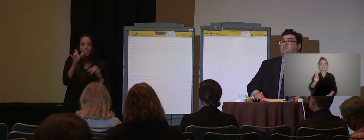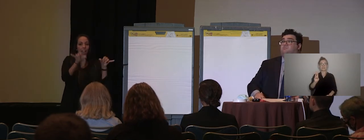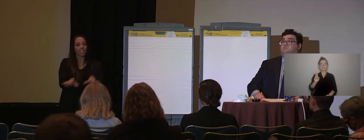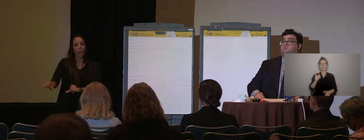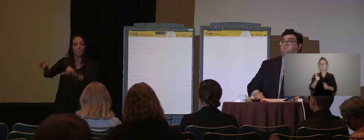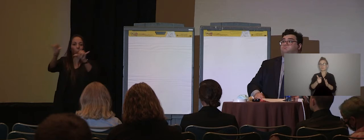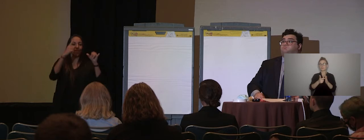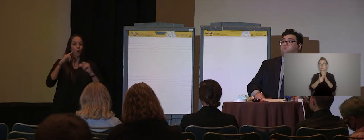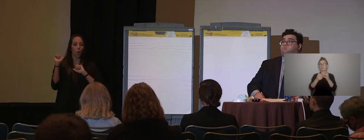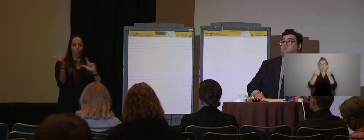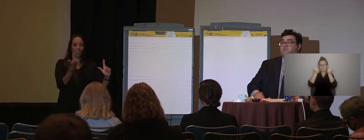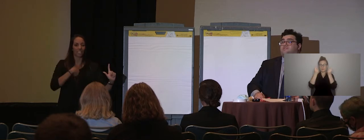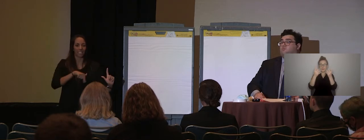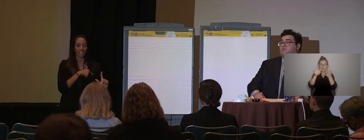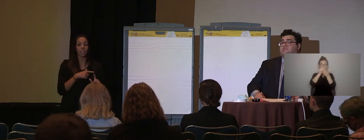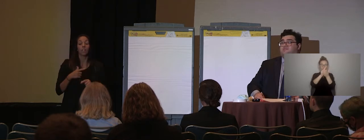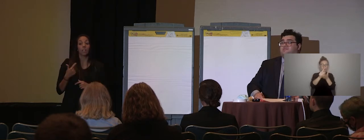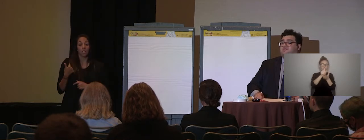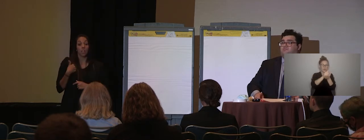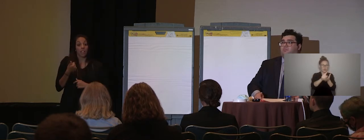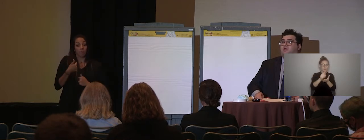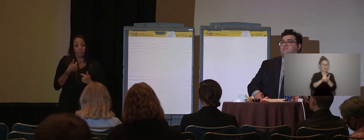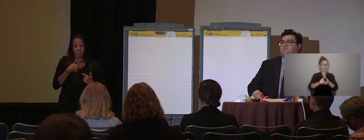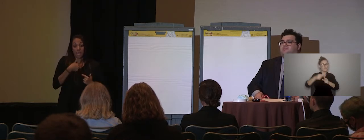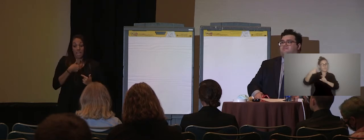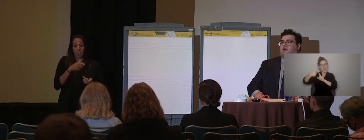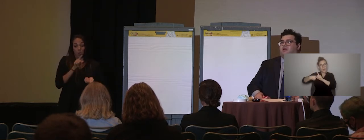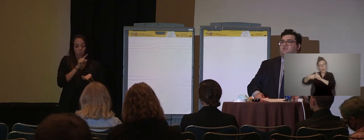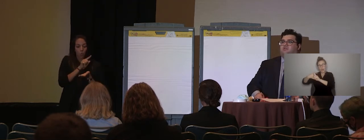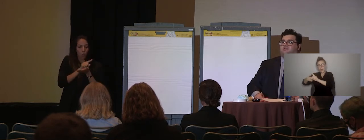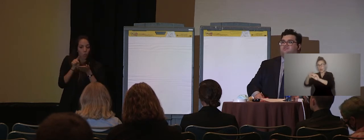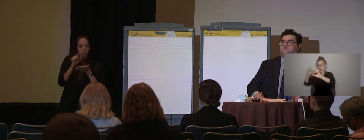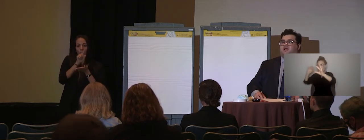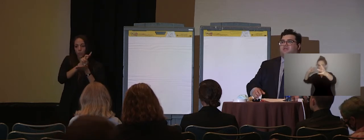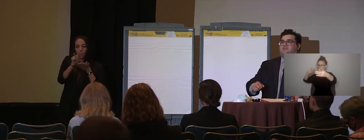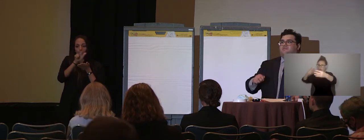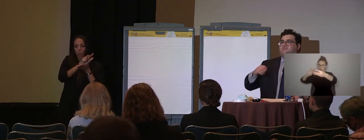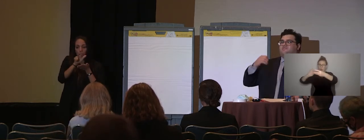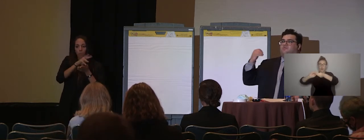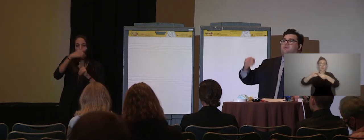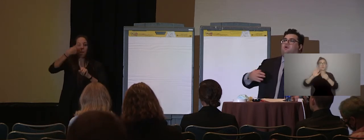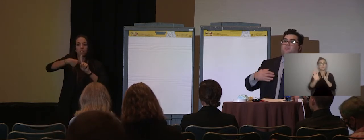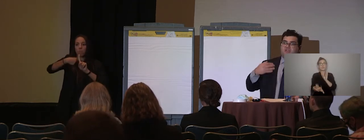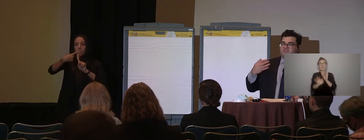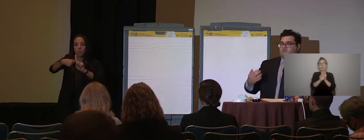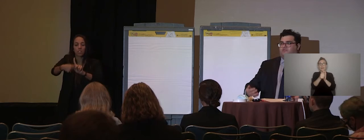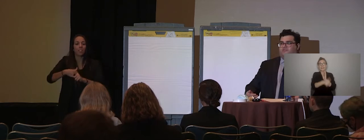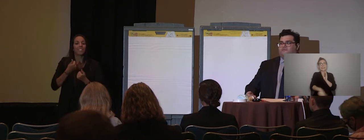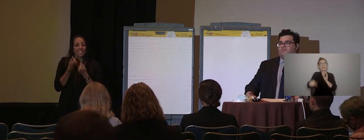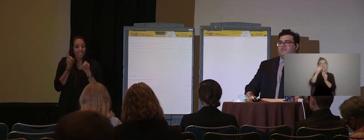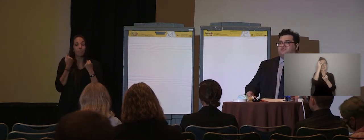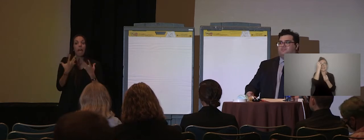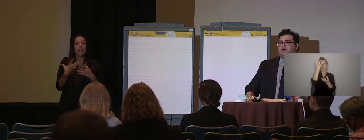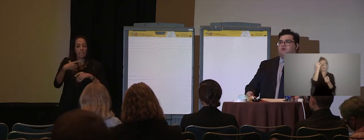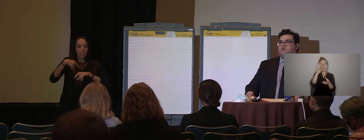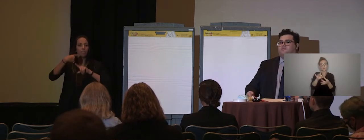me weeks and weeks, months if not, to try and scrape up any sort of information about all this.